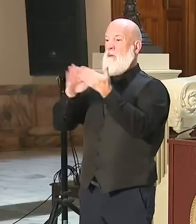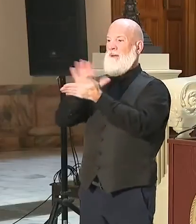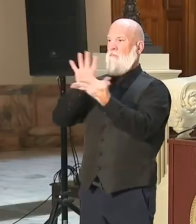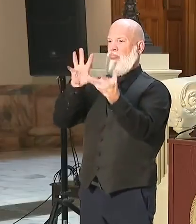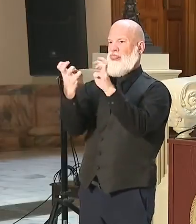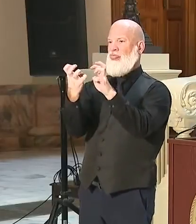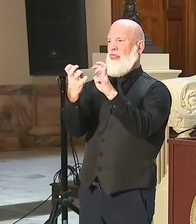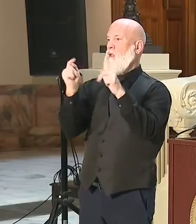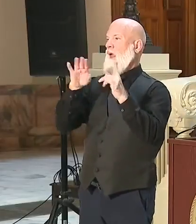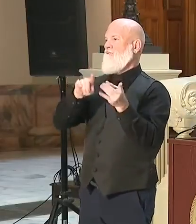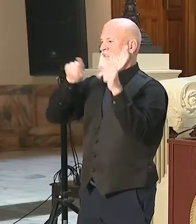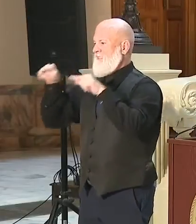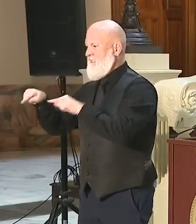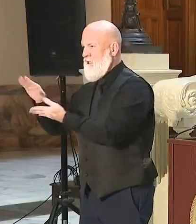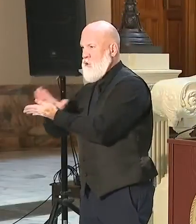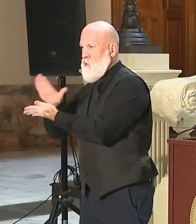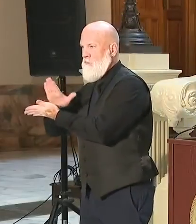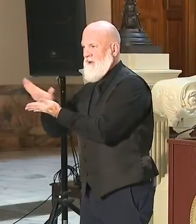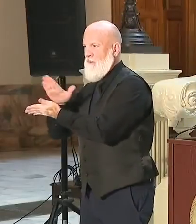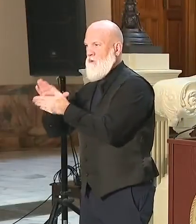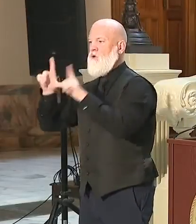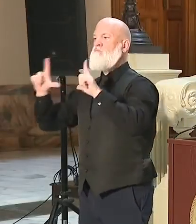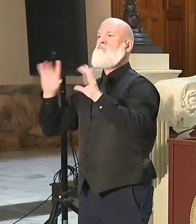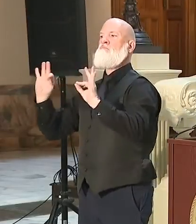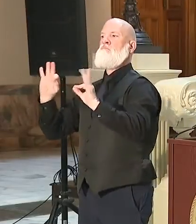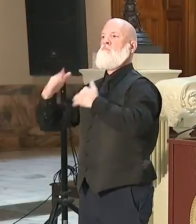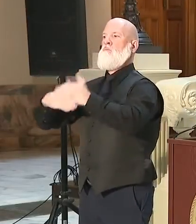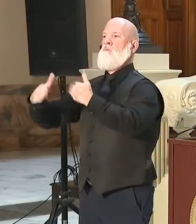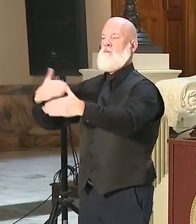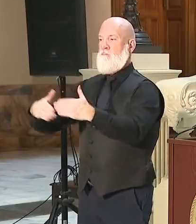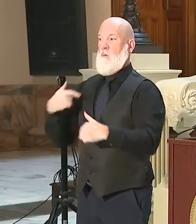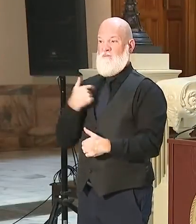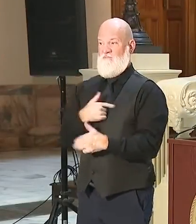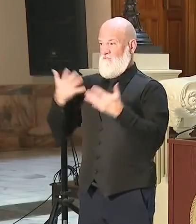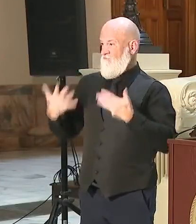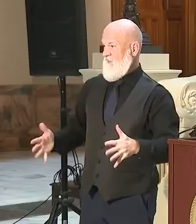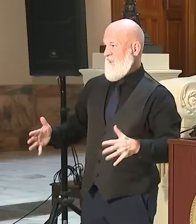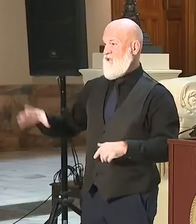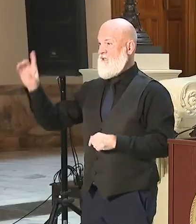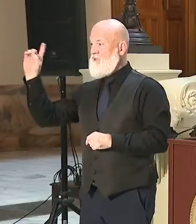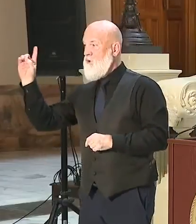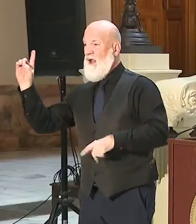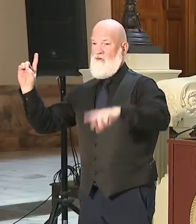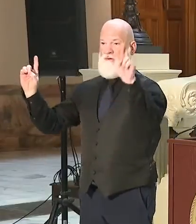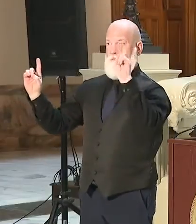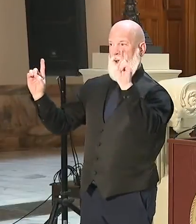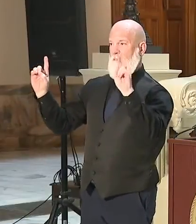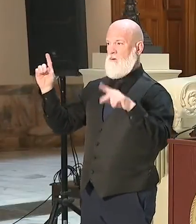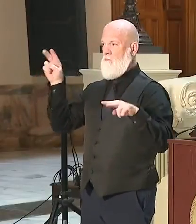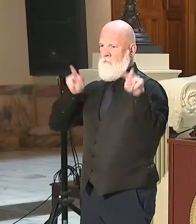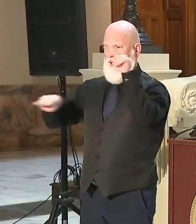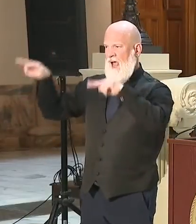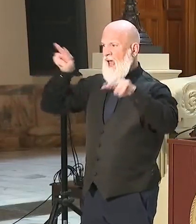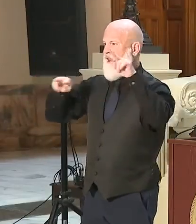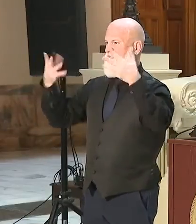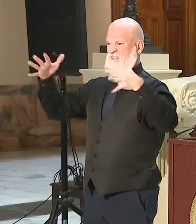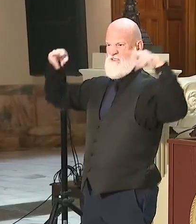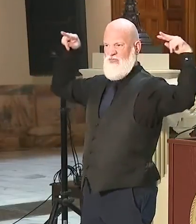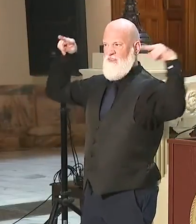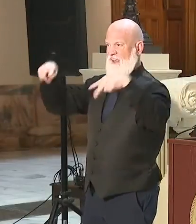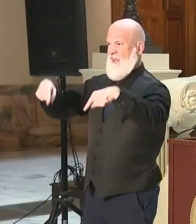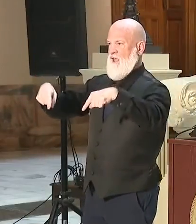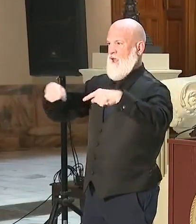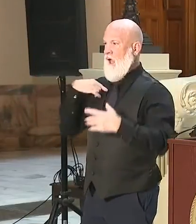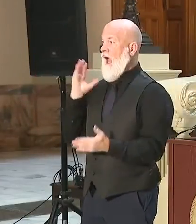did the replication. Republican and Democrat monitors were there in the room. Like I said, our monitor was there.